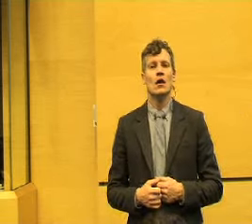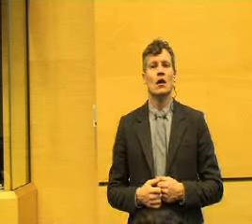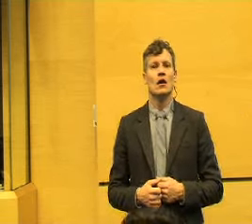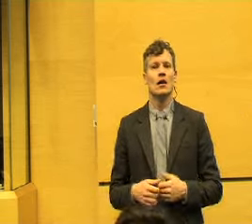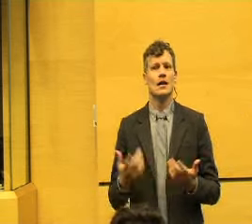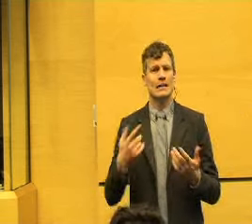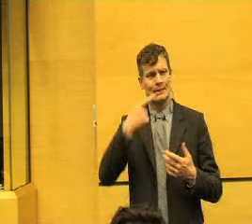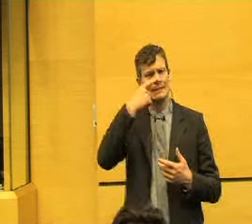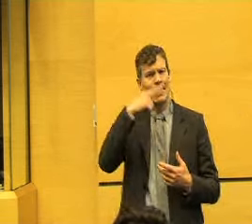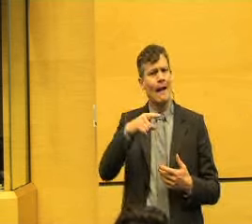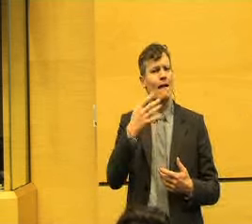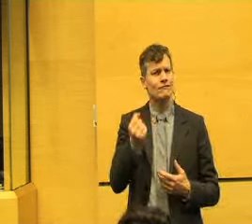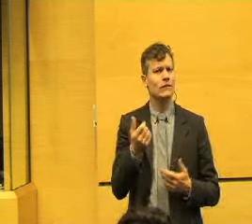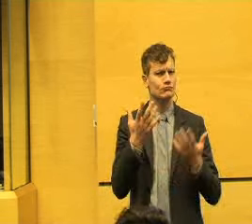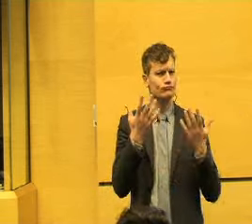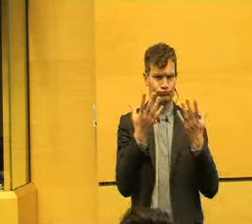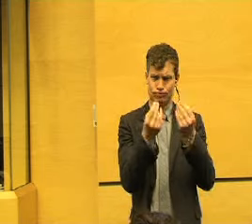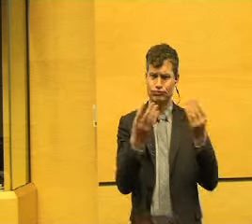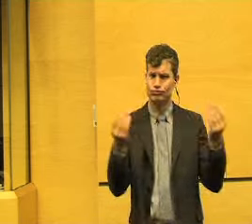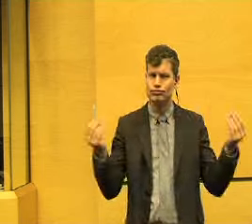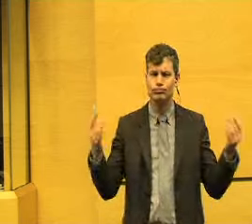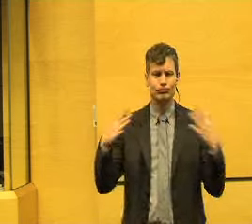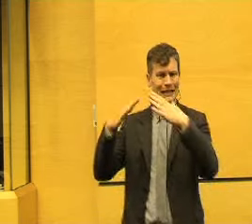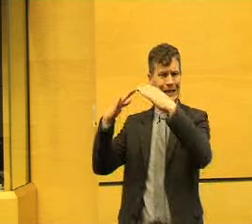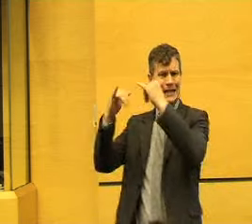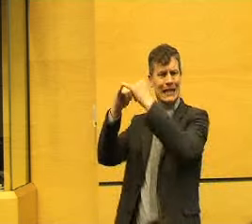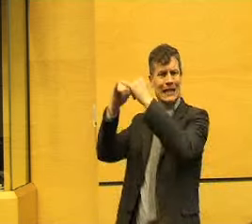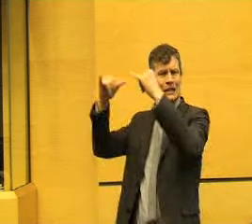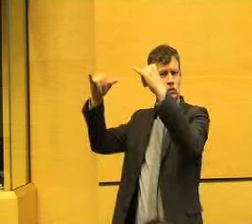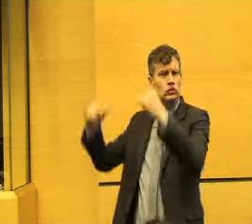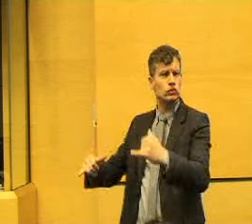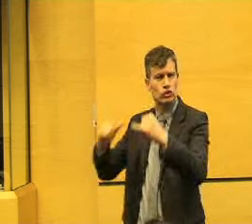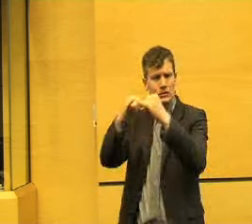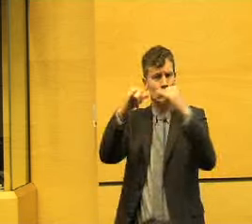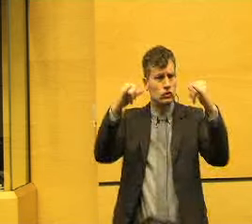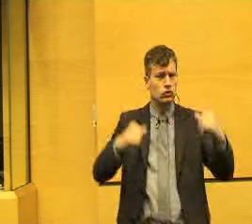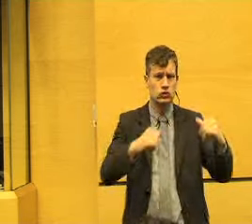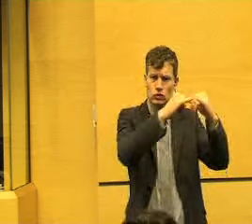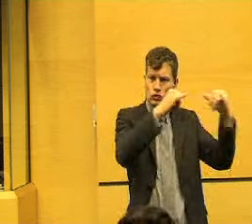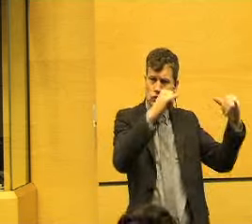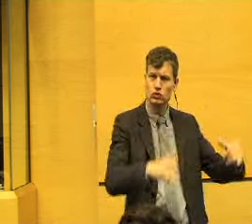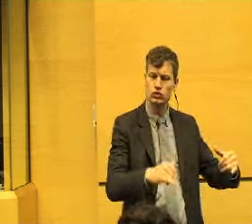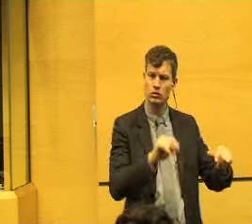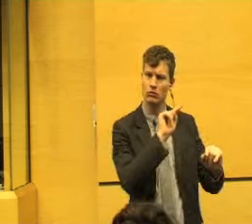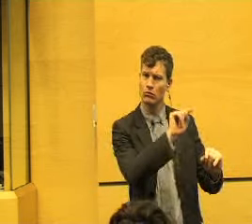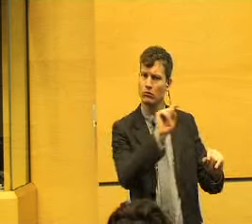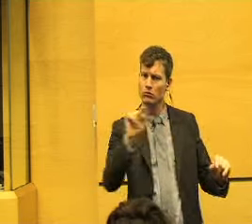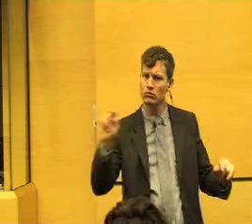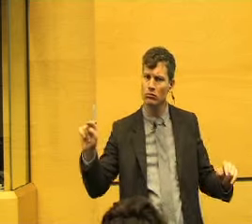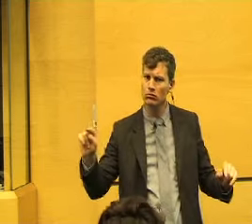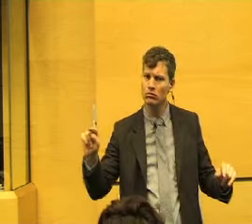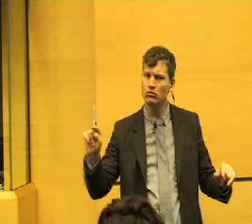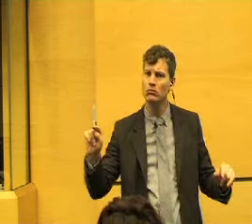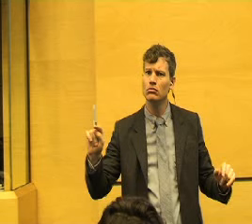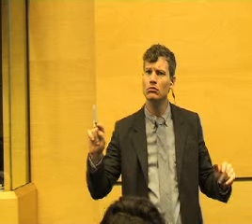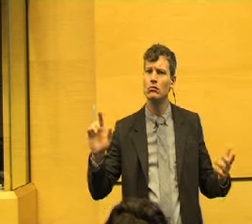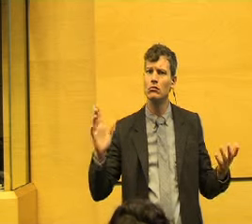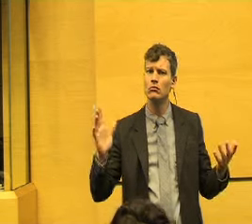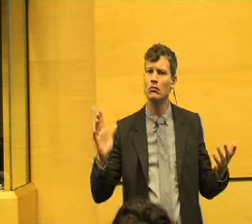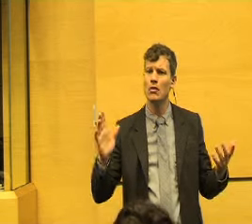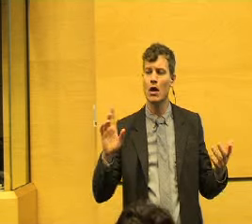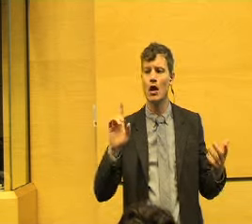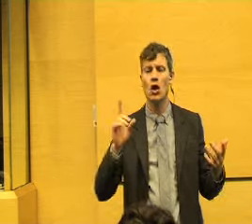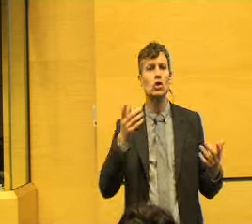still exist in Thailand. At the same time, a lot of persons with disabilities are living by oneself without